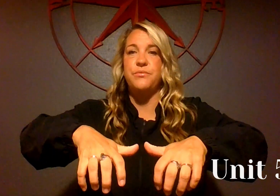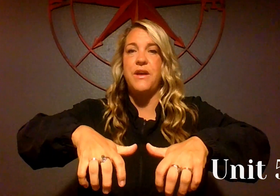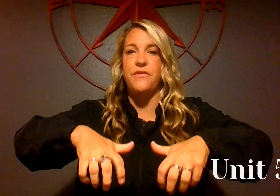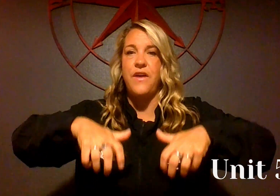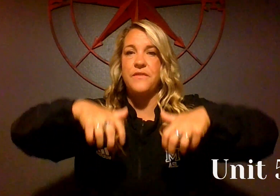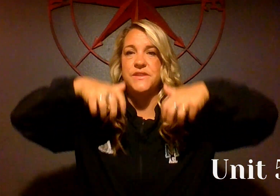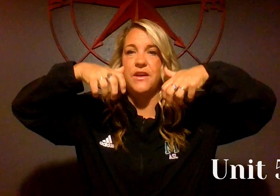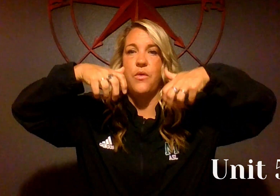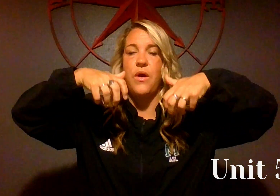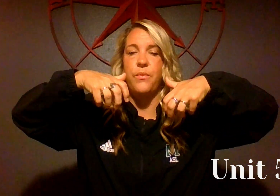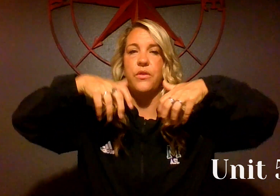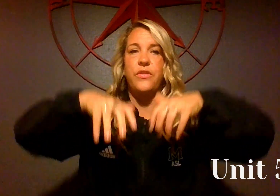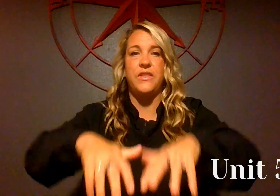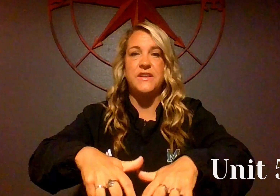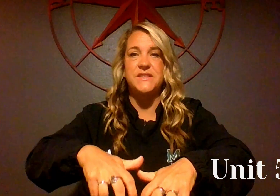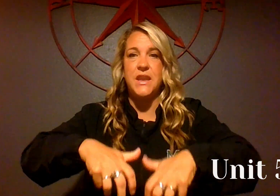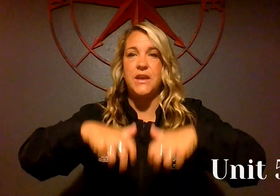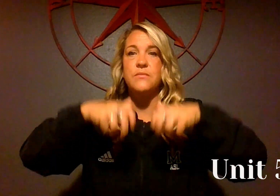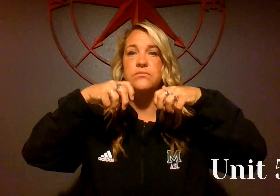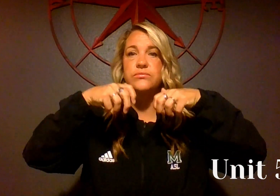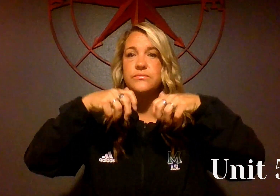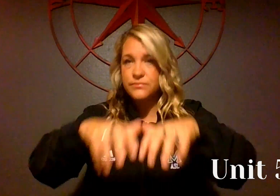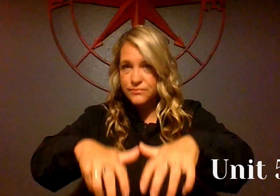bent fives and they go upward like the seating.